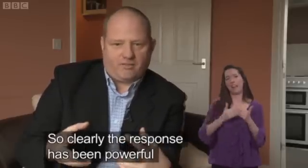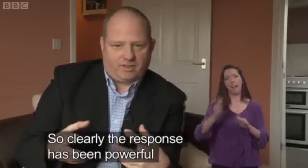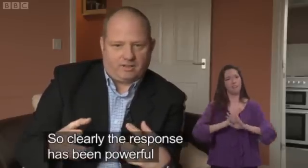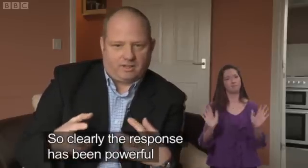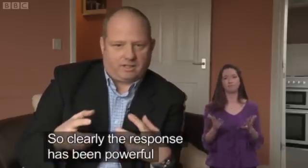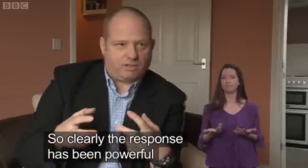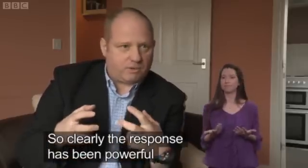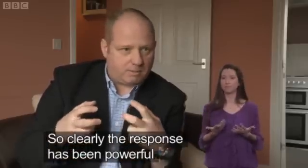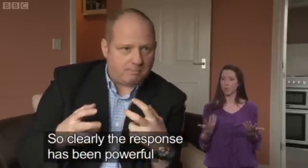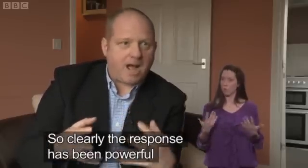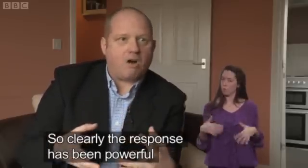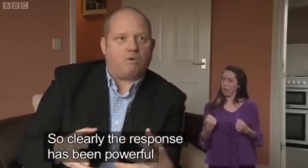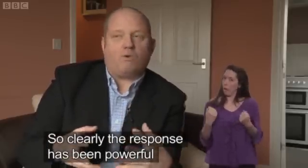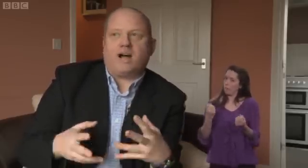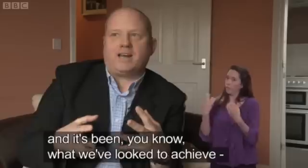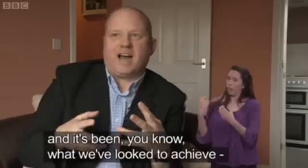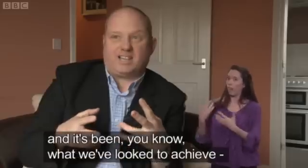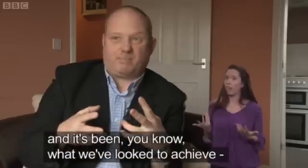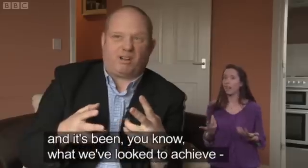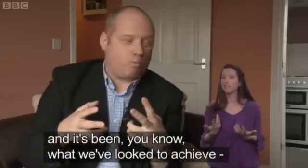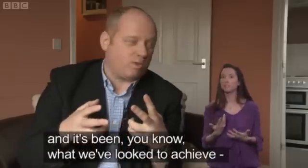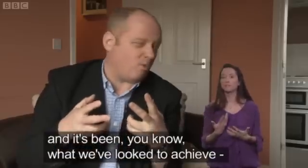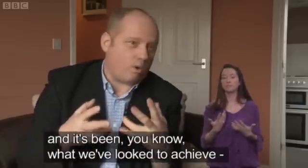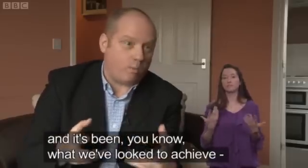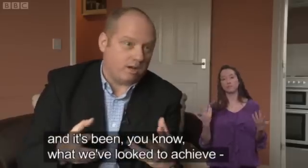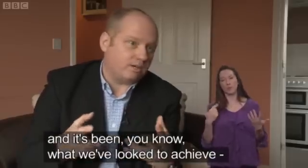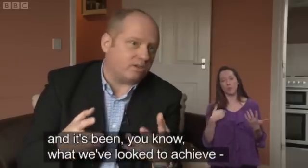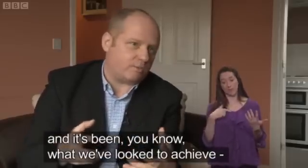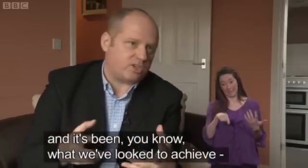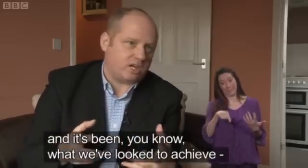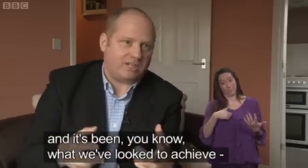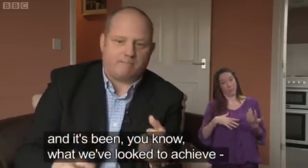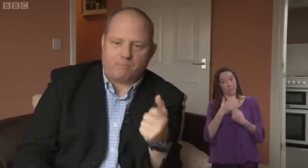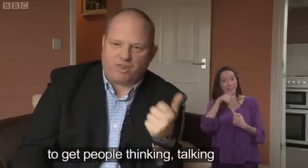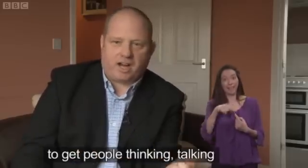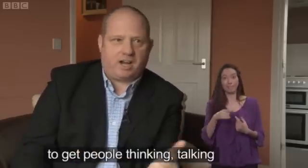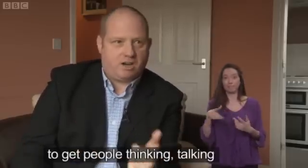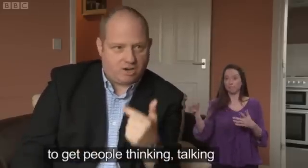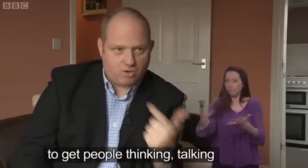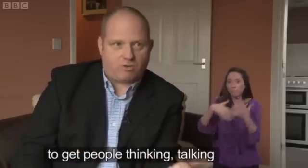the response has been powerful, and it's been, you know, what we've looked to achieve, to get people thinking, talking,